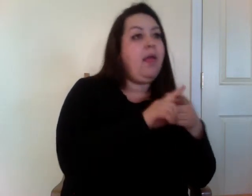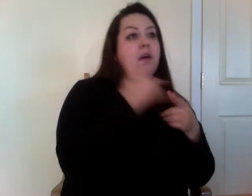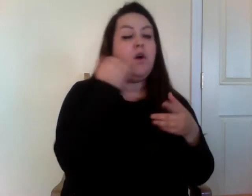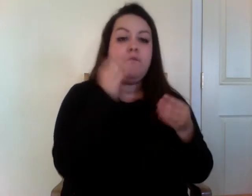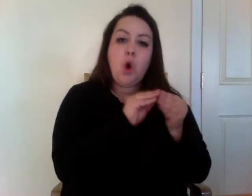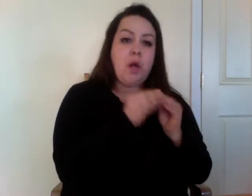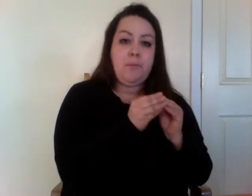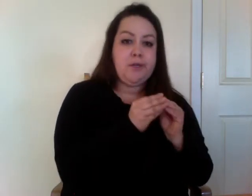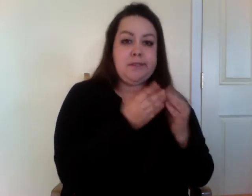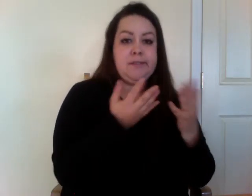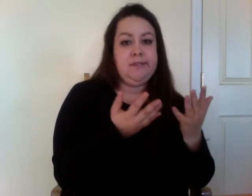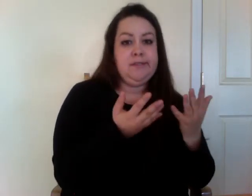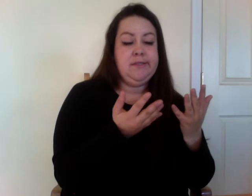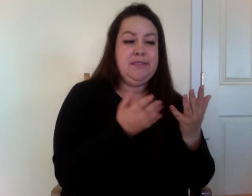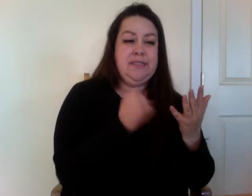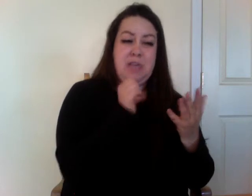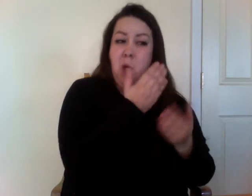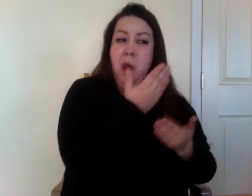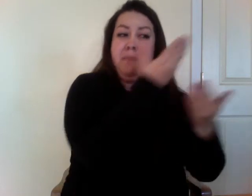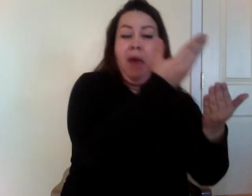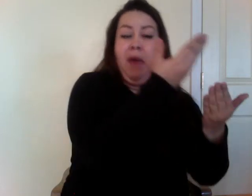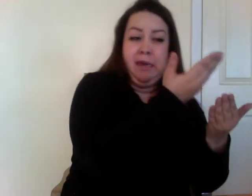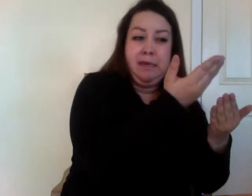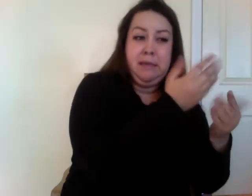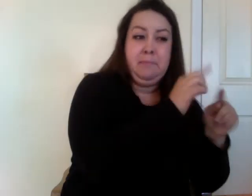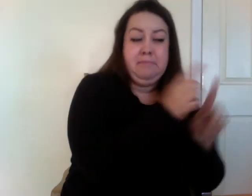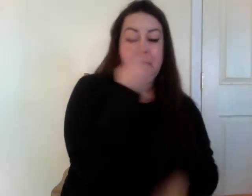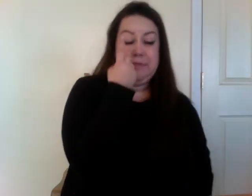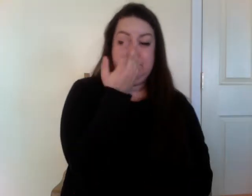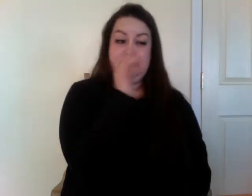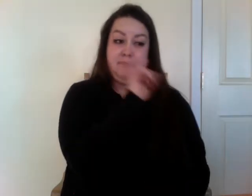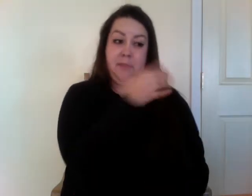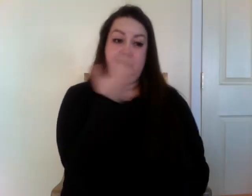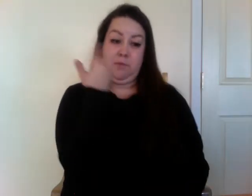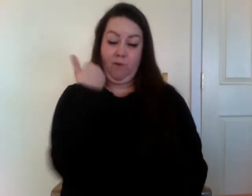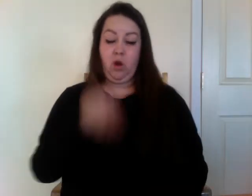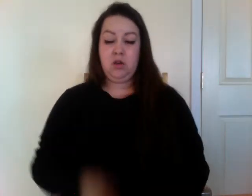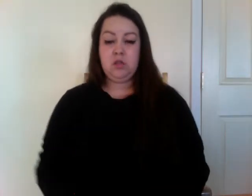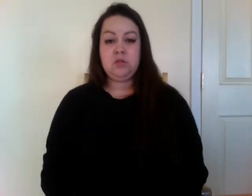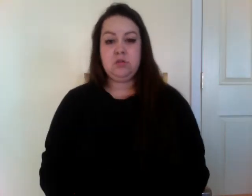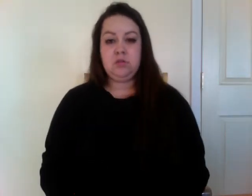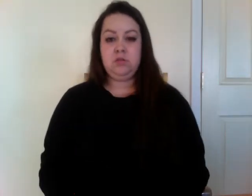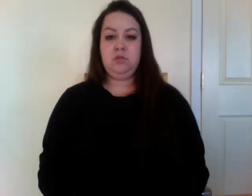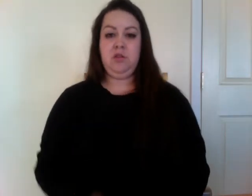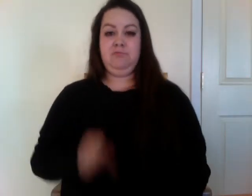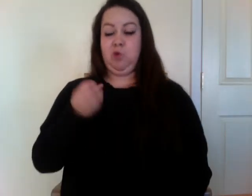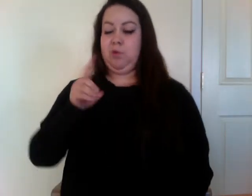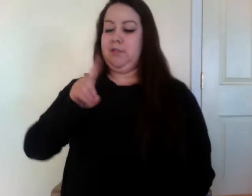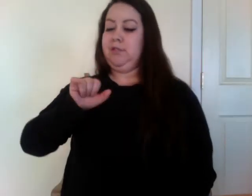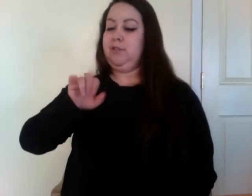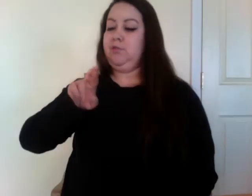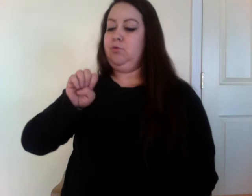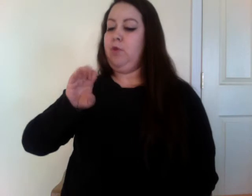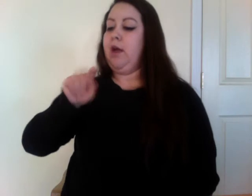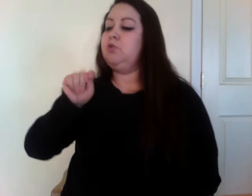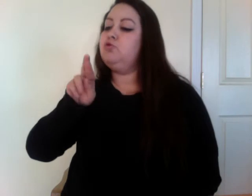the recommended practice, but I have seen some institutions where they do list that as directory information. And we are required to